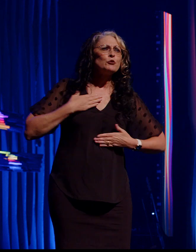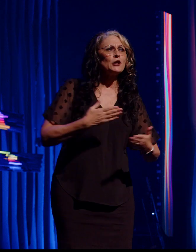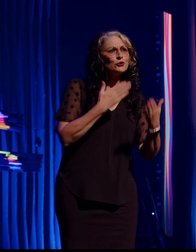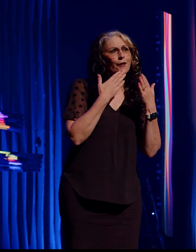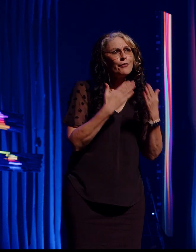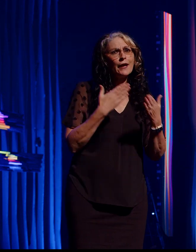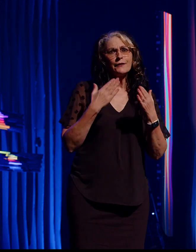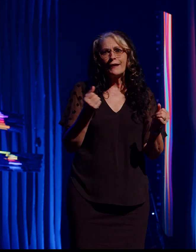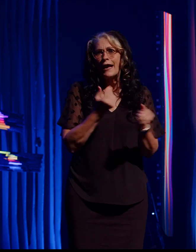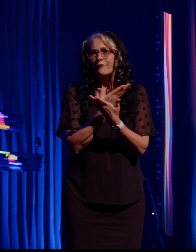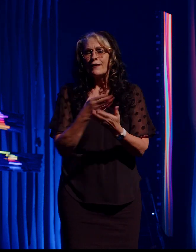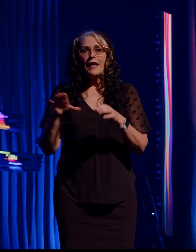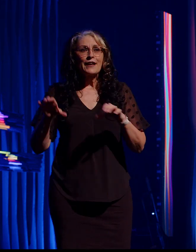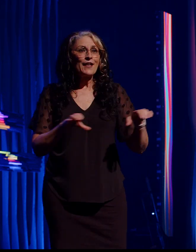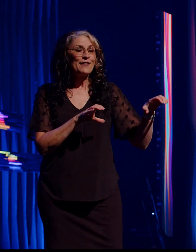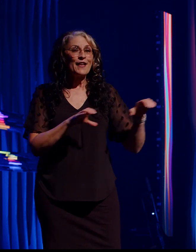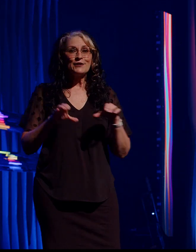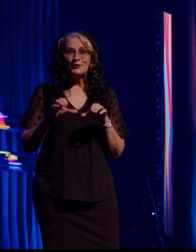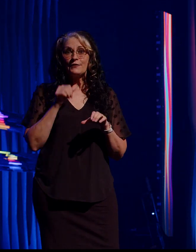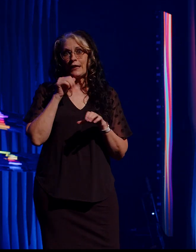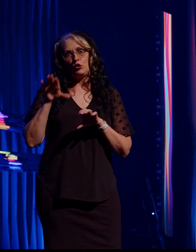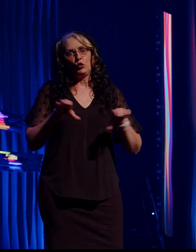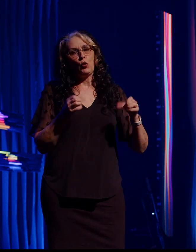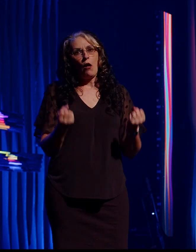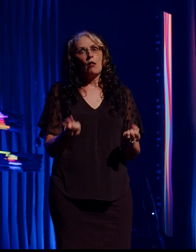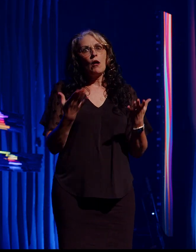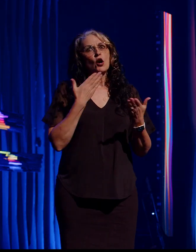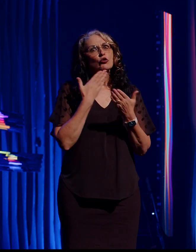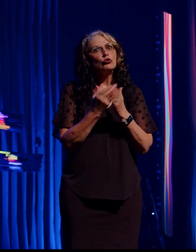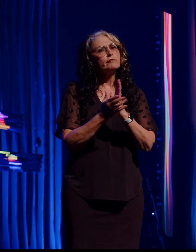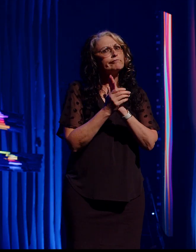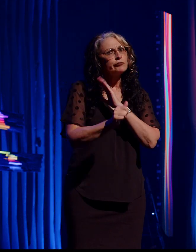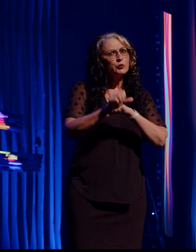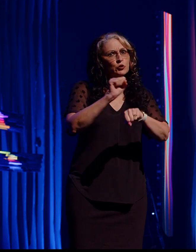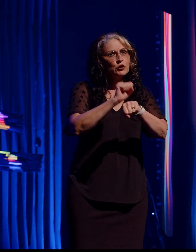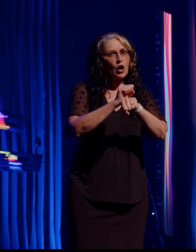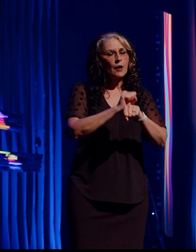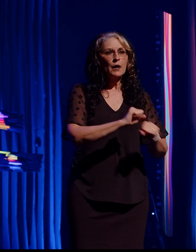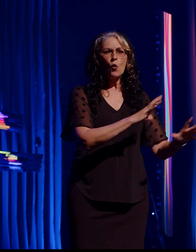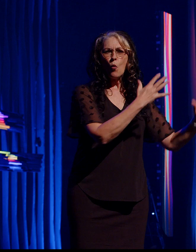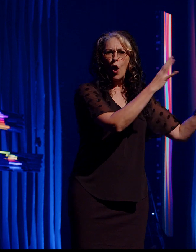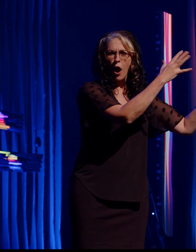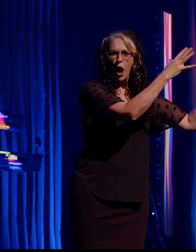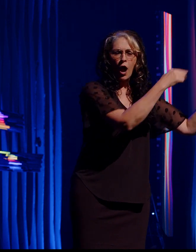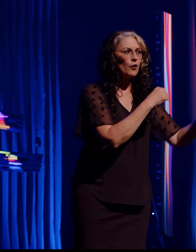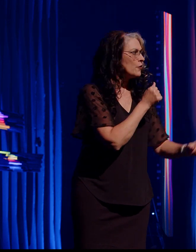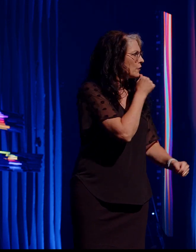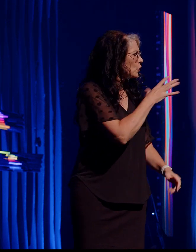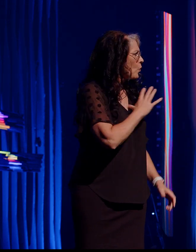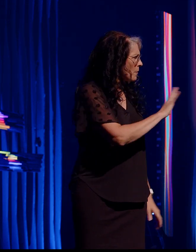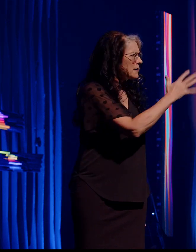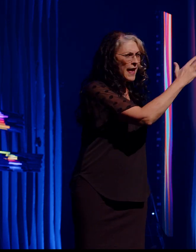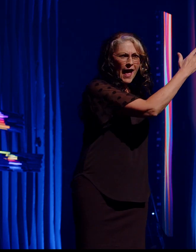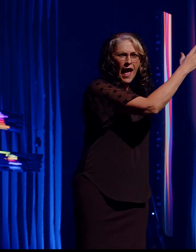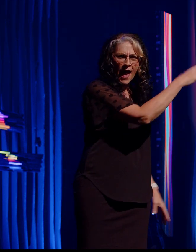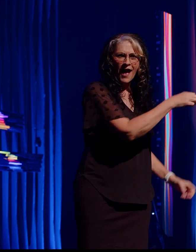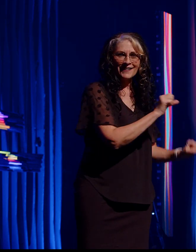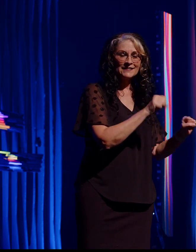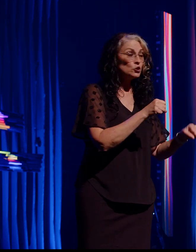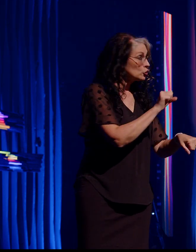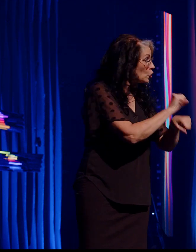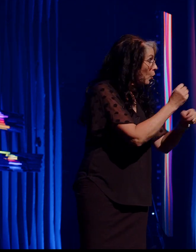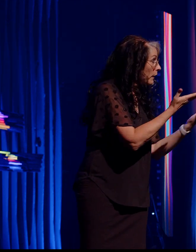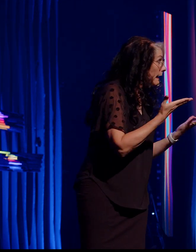them for what they do. Because they do a lot, and they do a really good job. We can clap it for the staff. Do you work